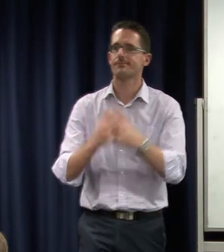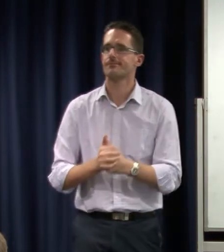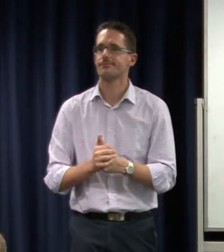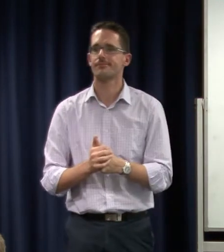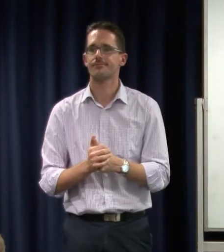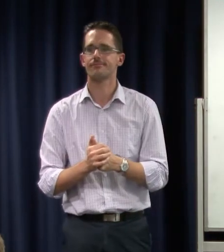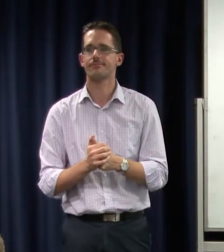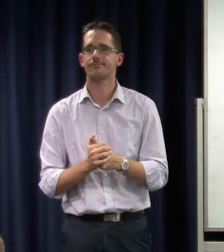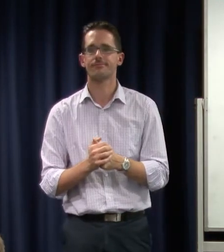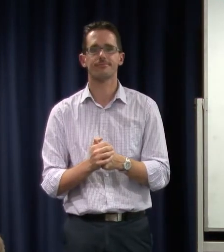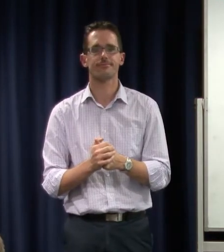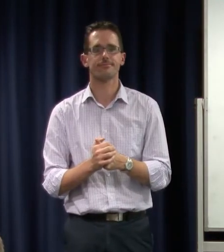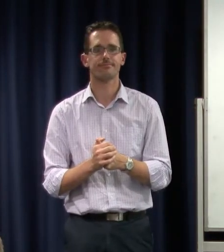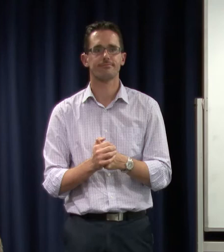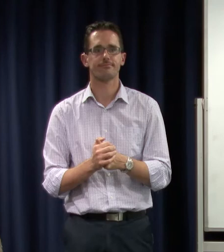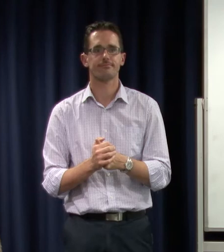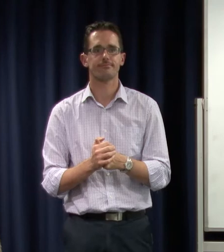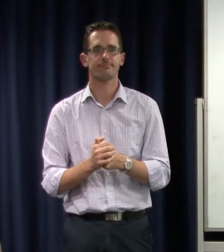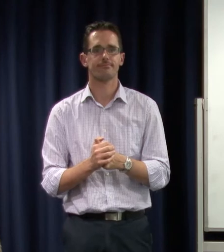Okay, other comments?